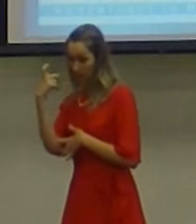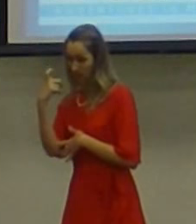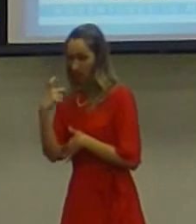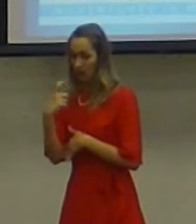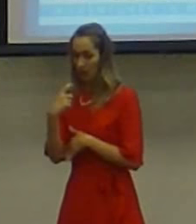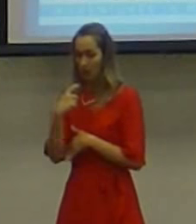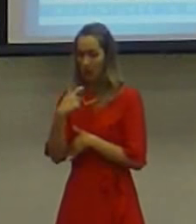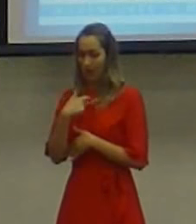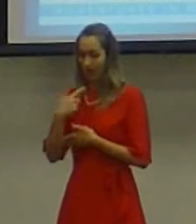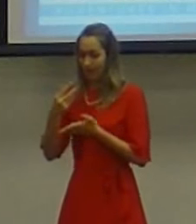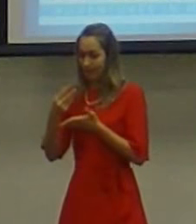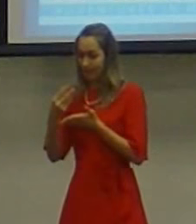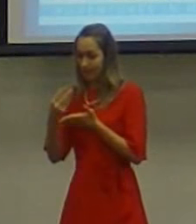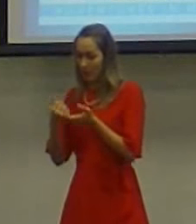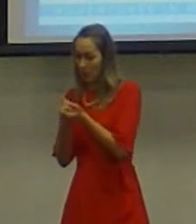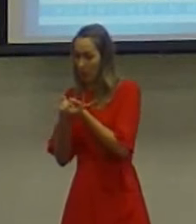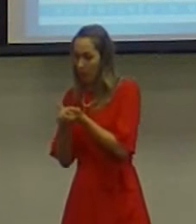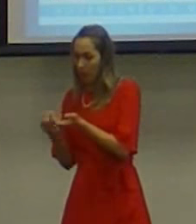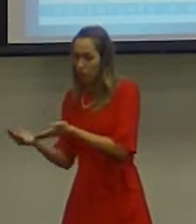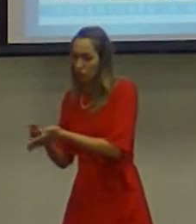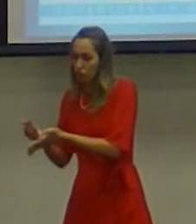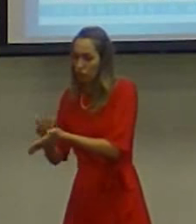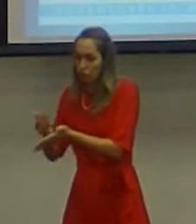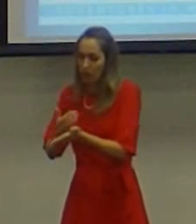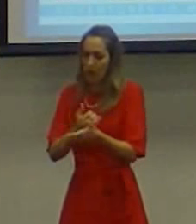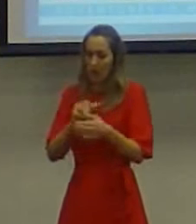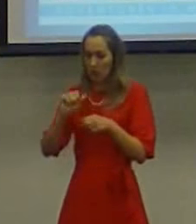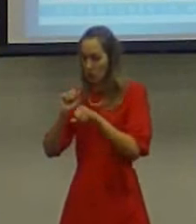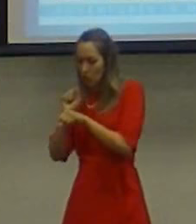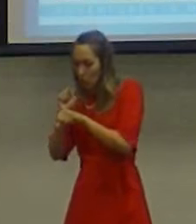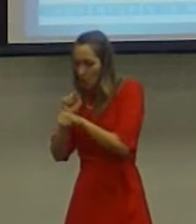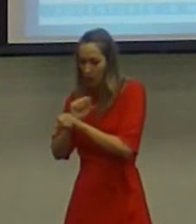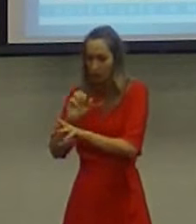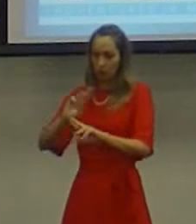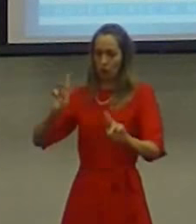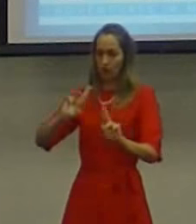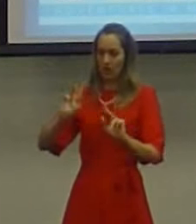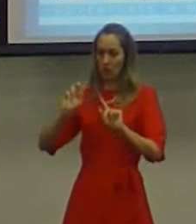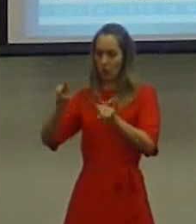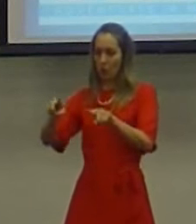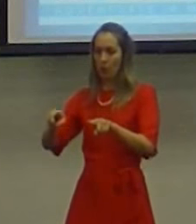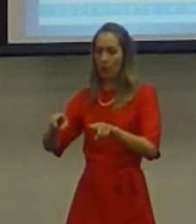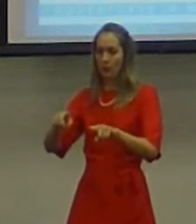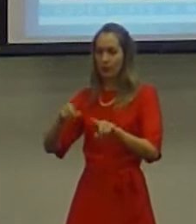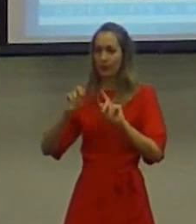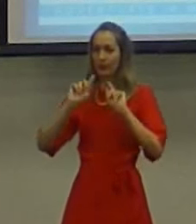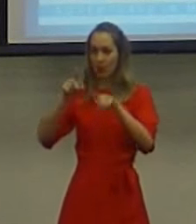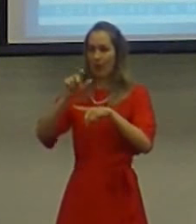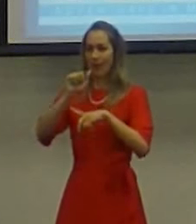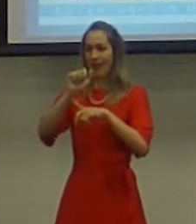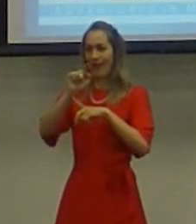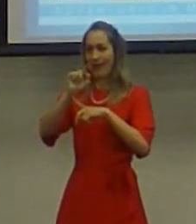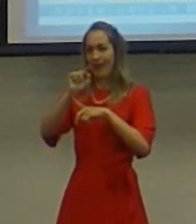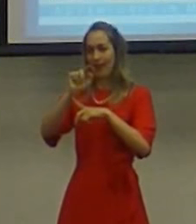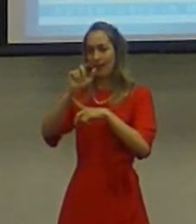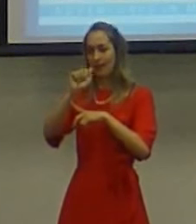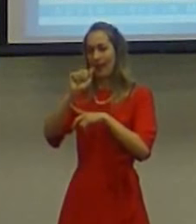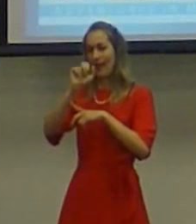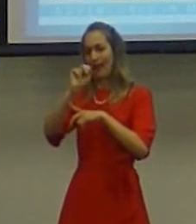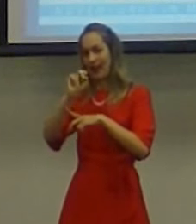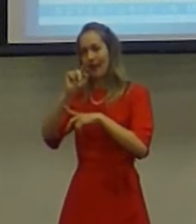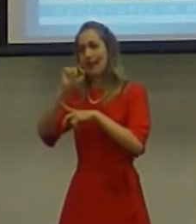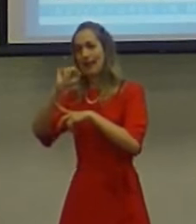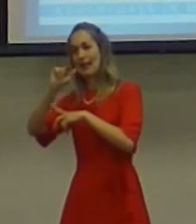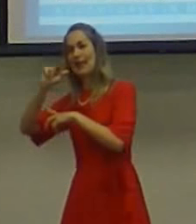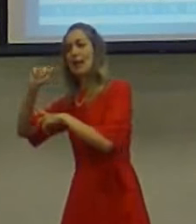I've raised the support of, I've worked and everything, got everything ready to go. I go on the trip, and we go to Antigua. And this is the first time I've ever